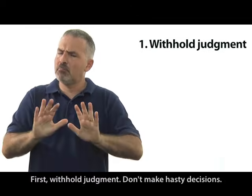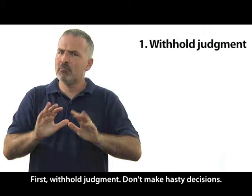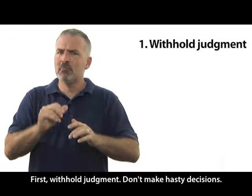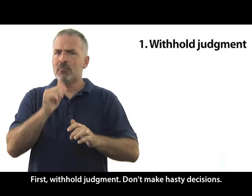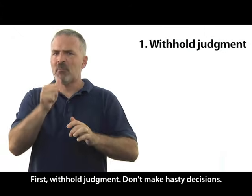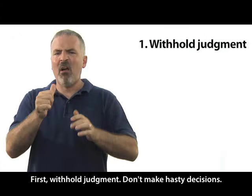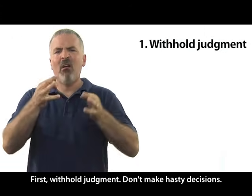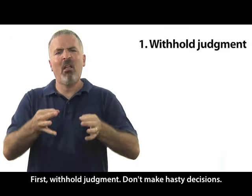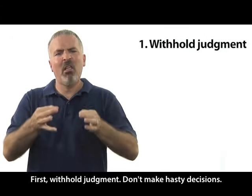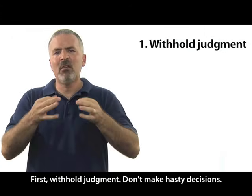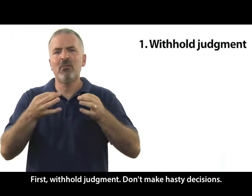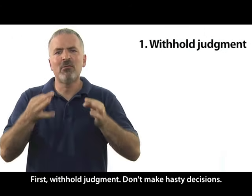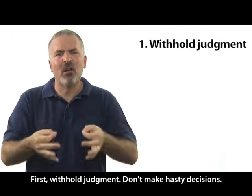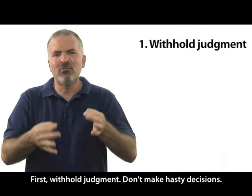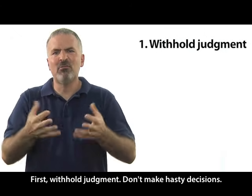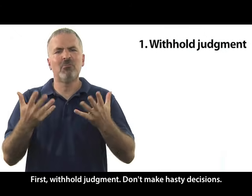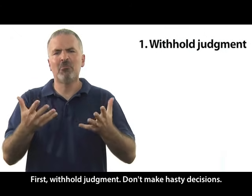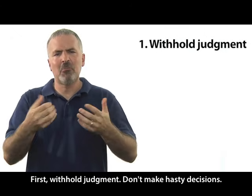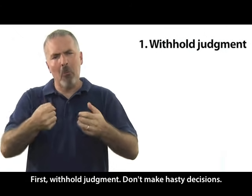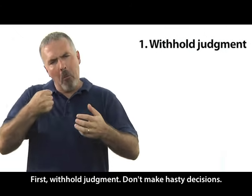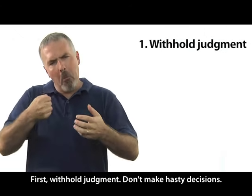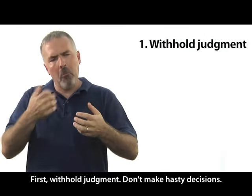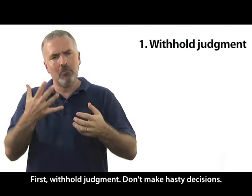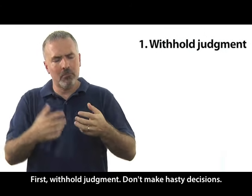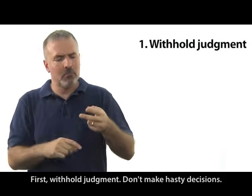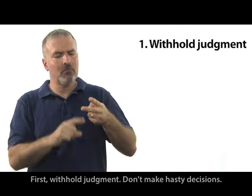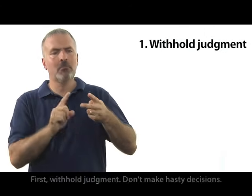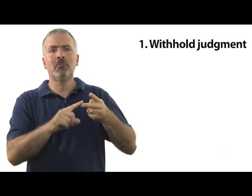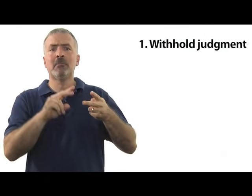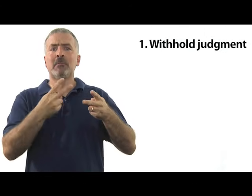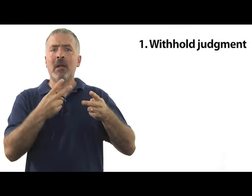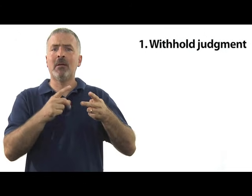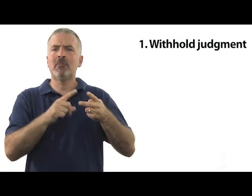First, withhold judgment. Don't make hasty decisions.